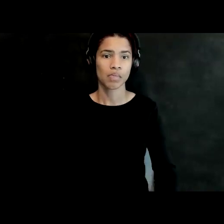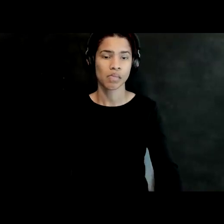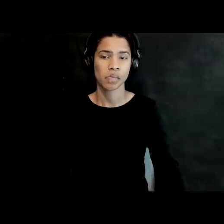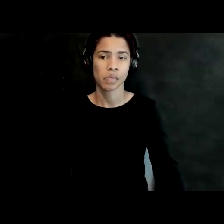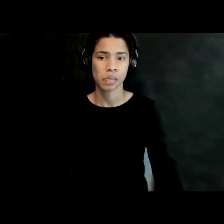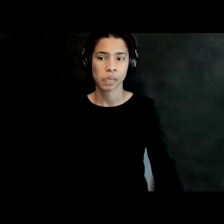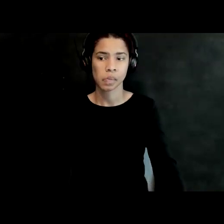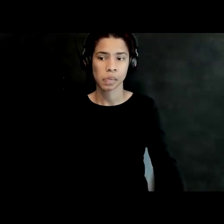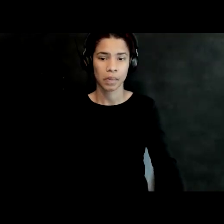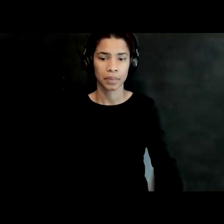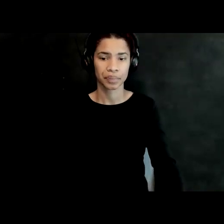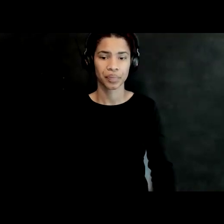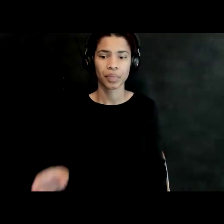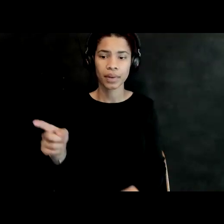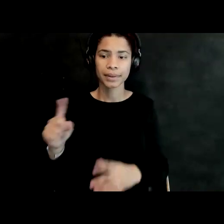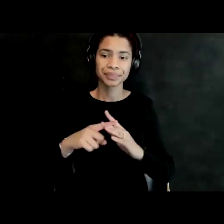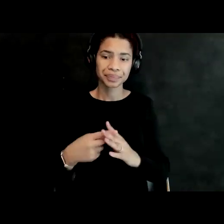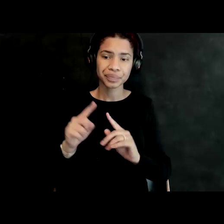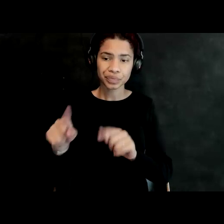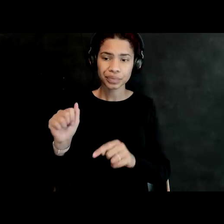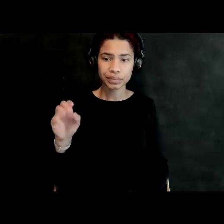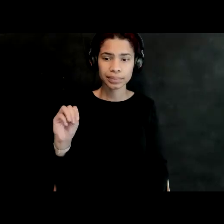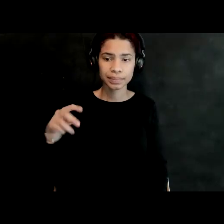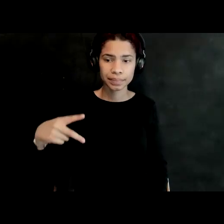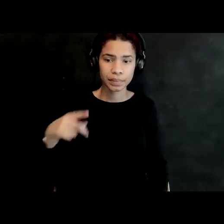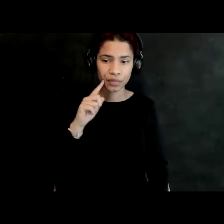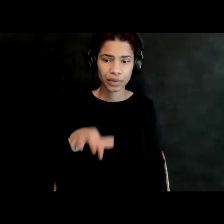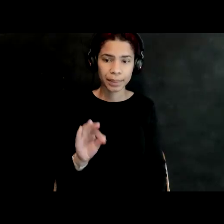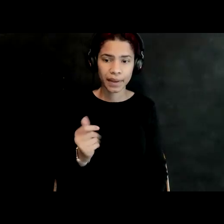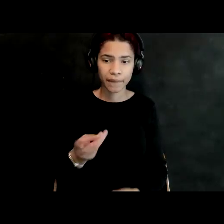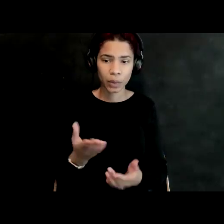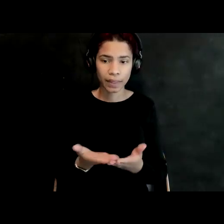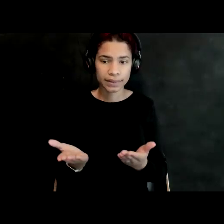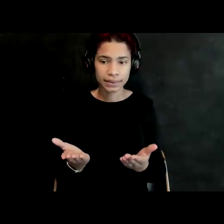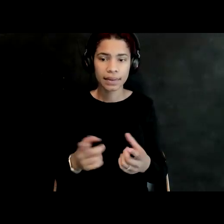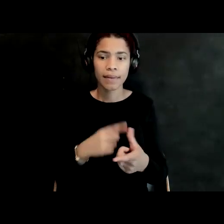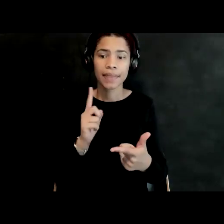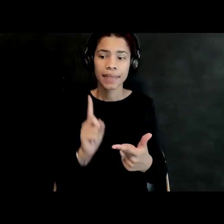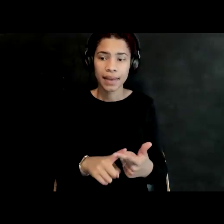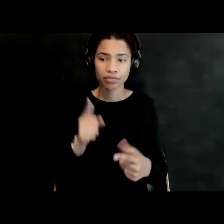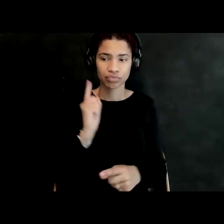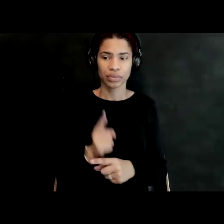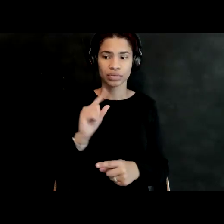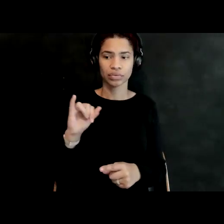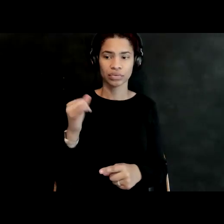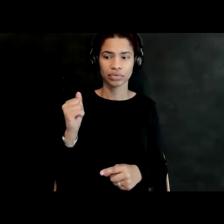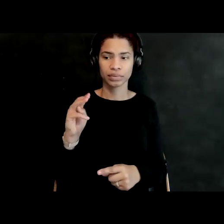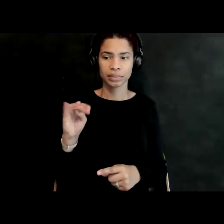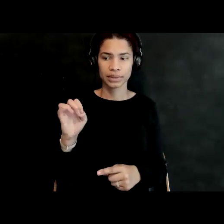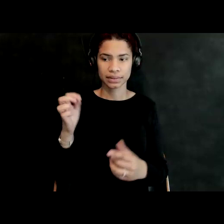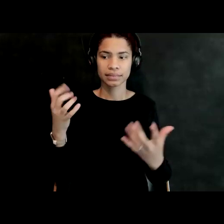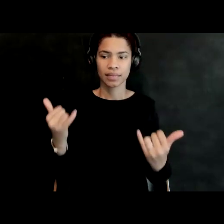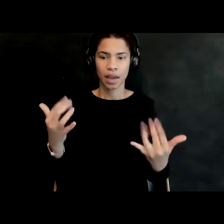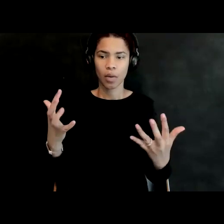He starts off, he's going to the A&P to go pick up some things, but then exactly, Jamie, he now wants to capture